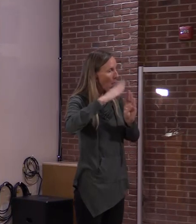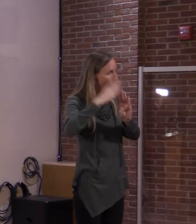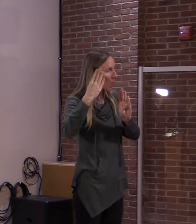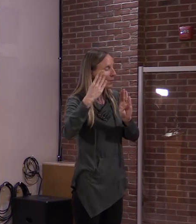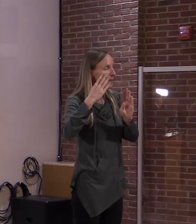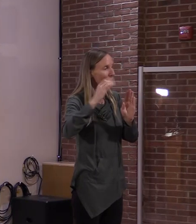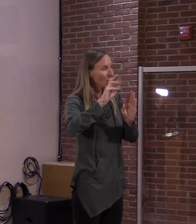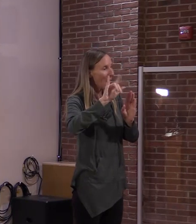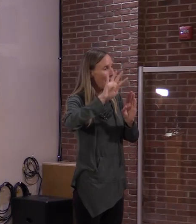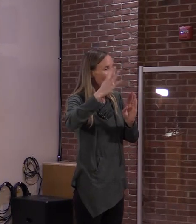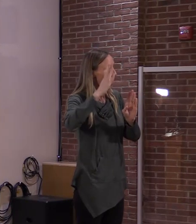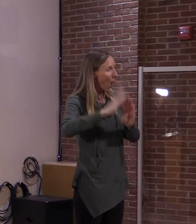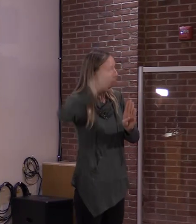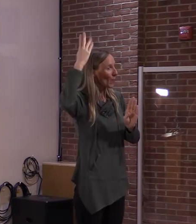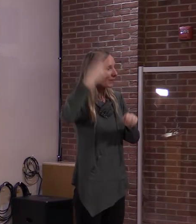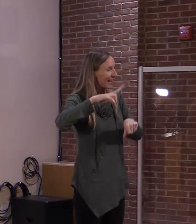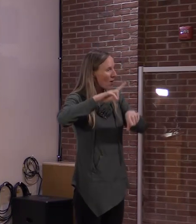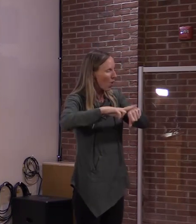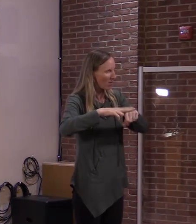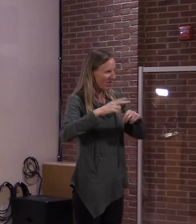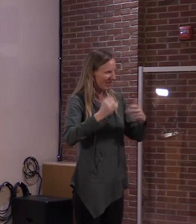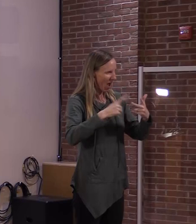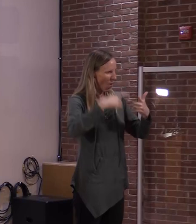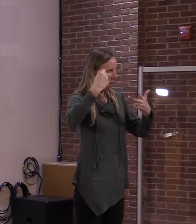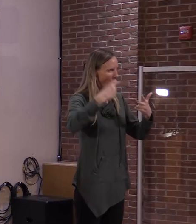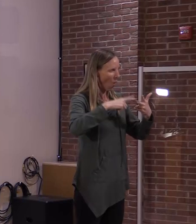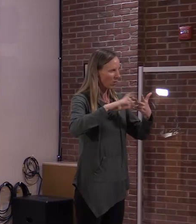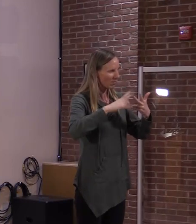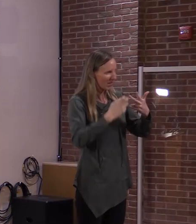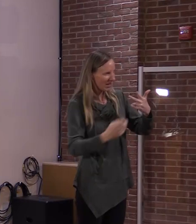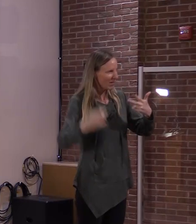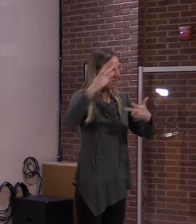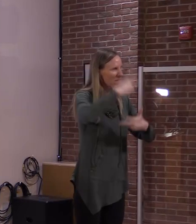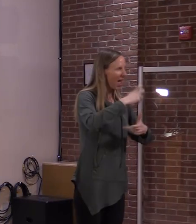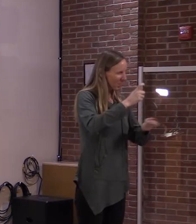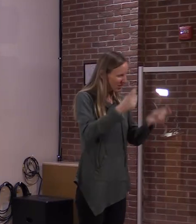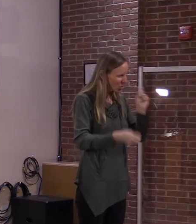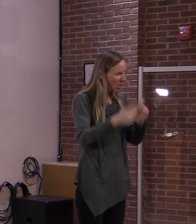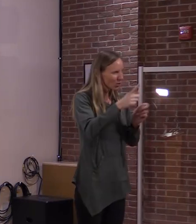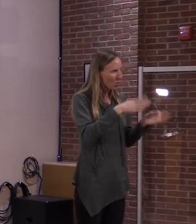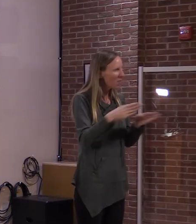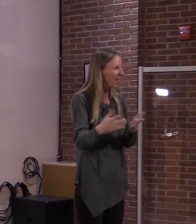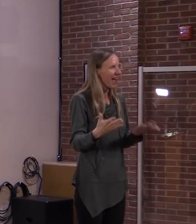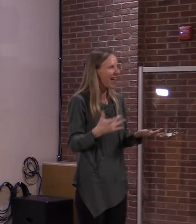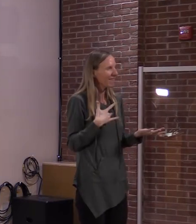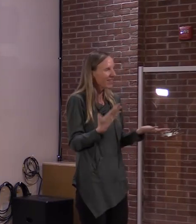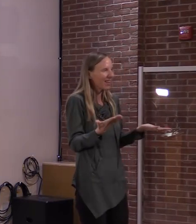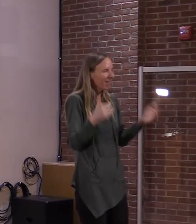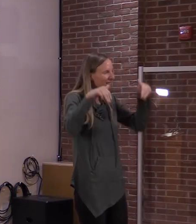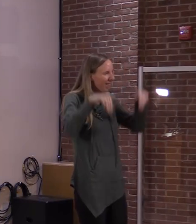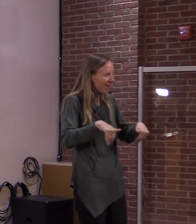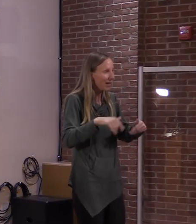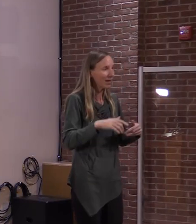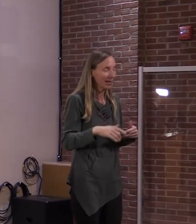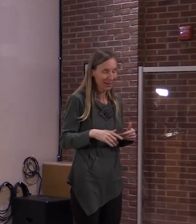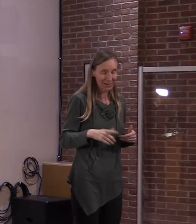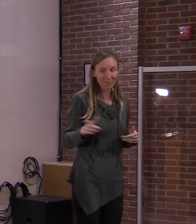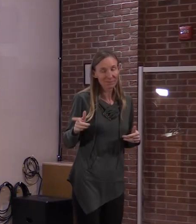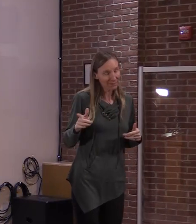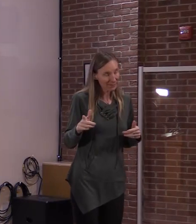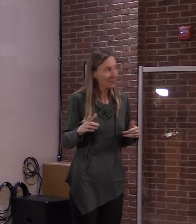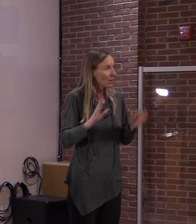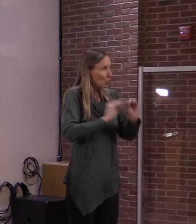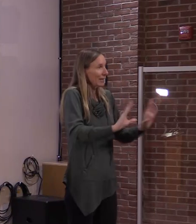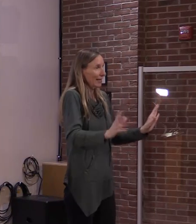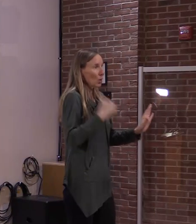would get? Or was it just, based on Pfizer and Moderna all along? Yeah, we were including Johnson